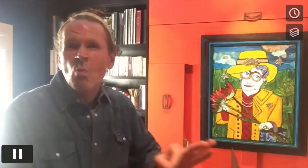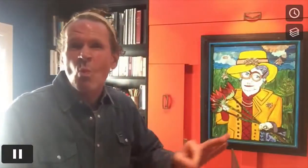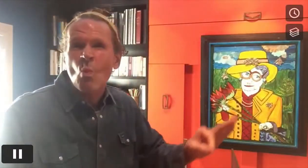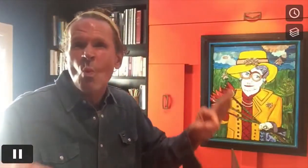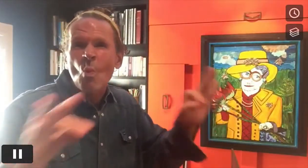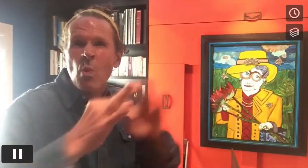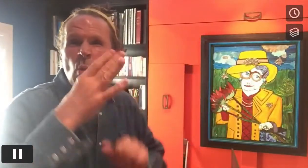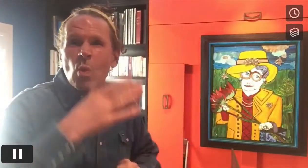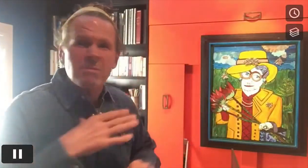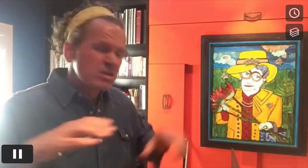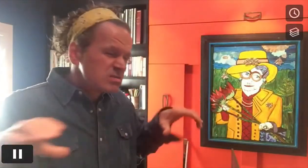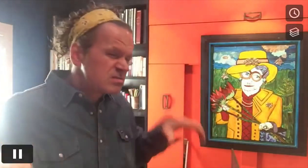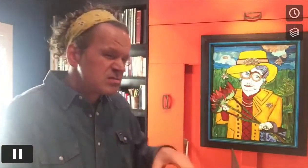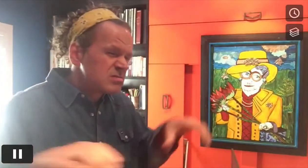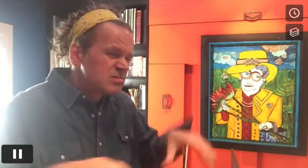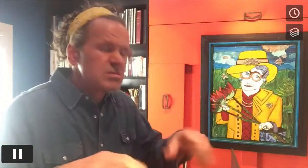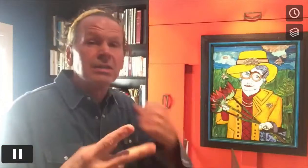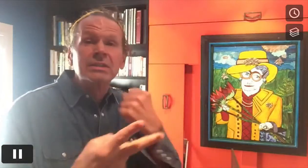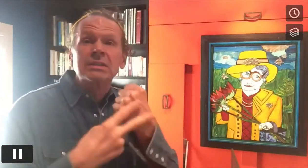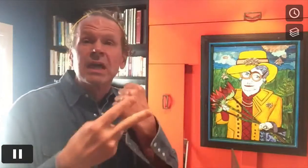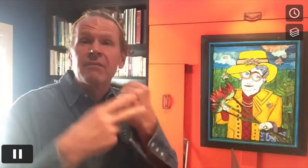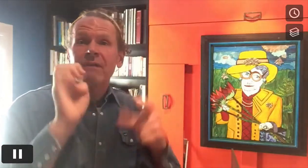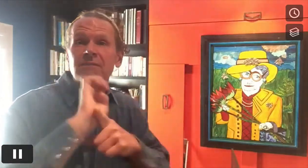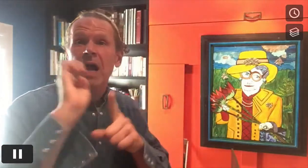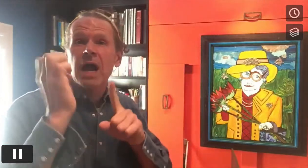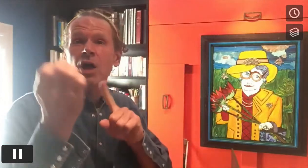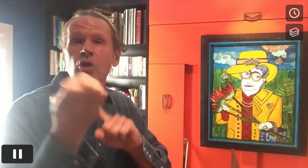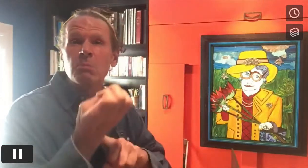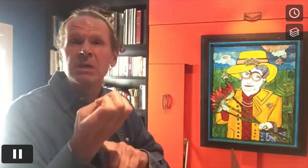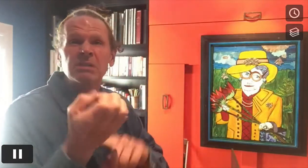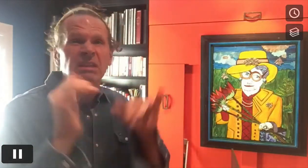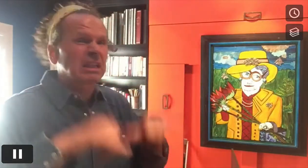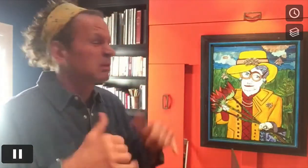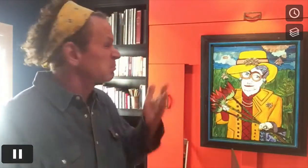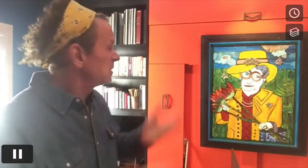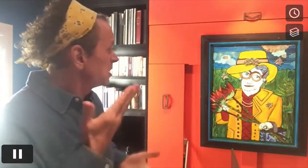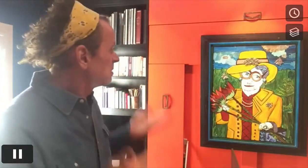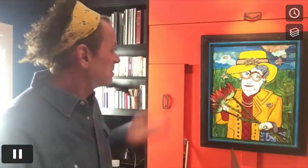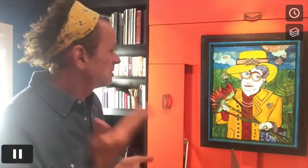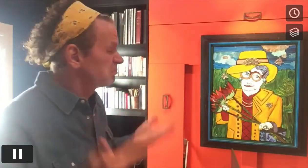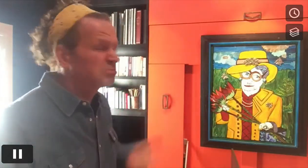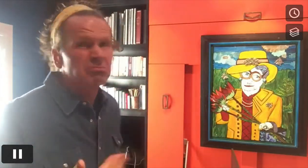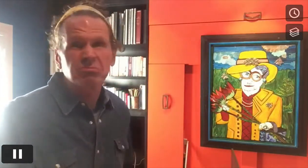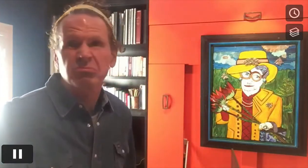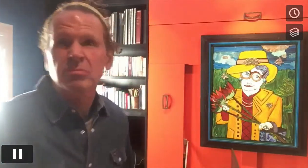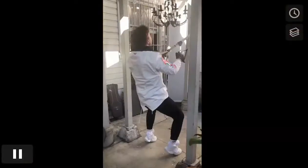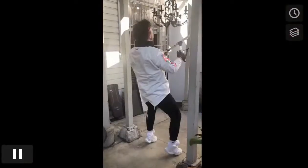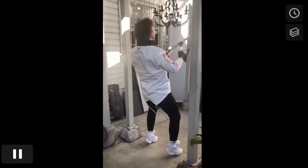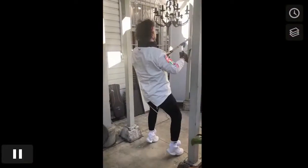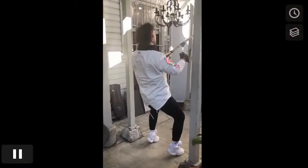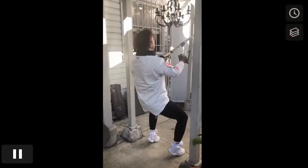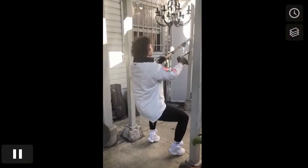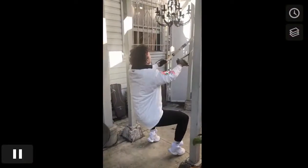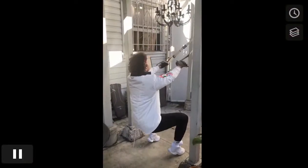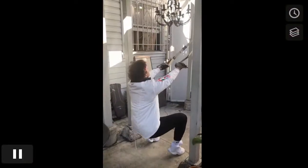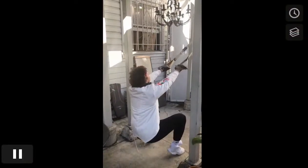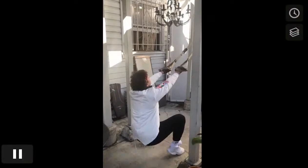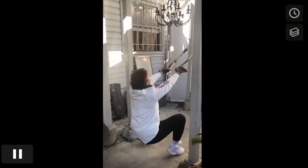You know, I imagine that this is a very important world. Woman saving the environment. Maybe.